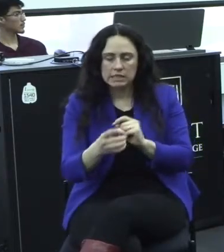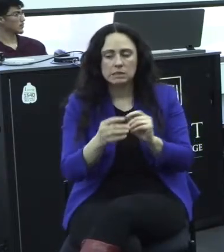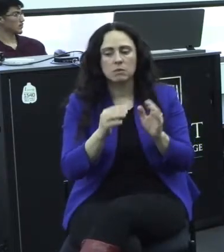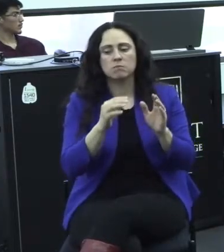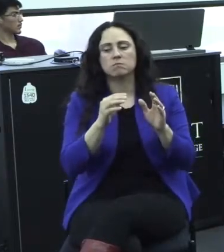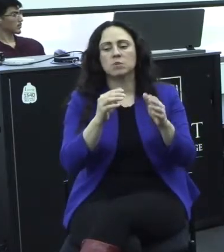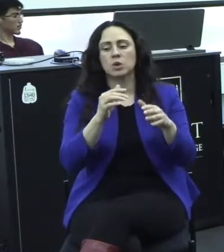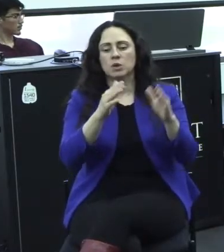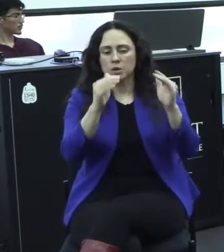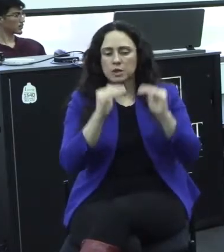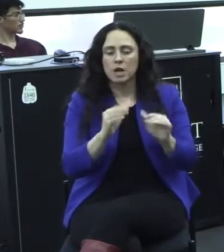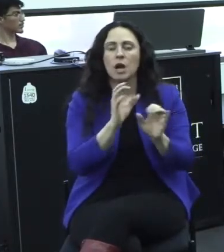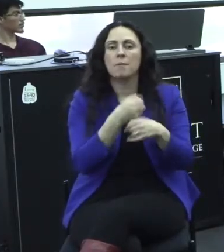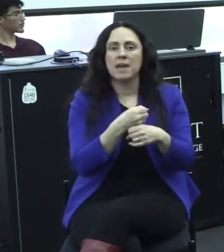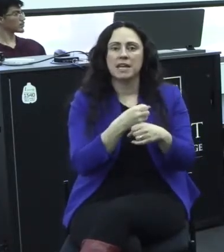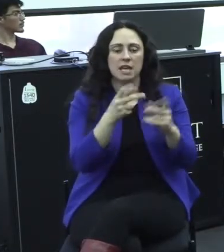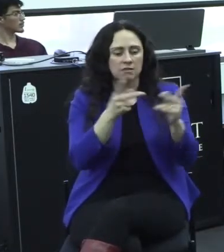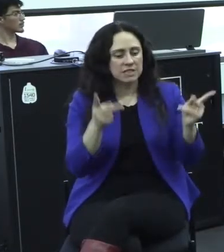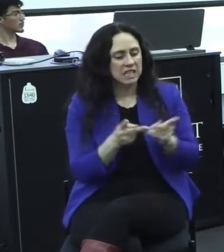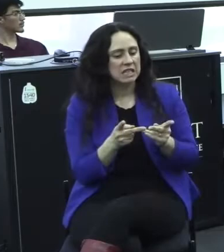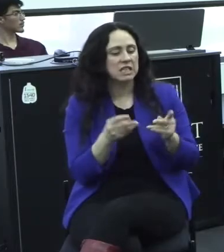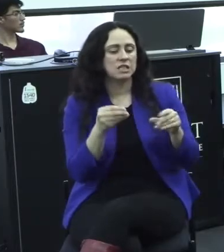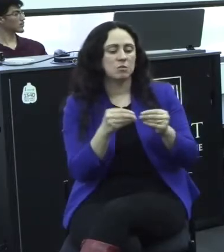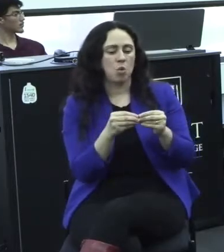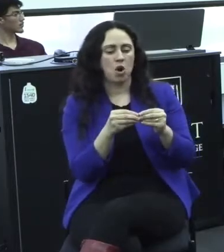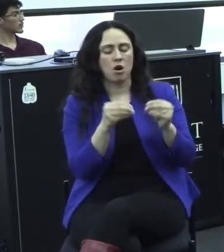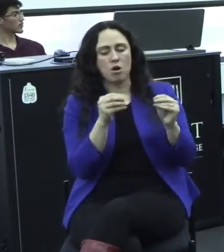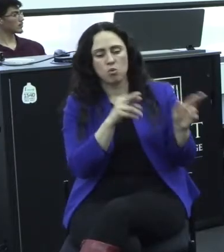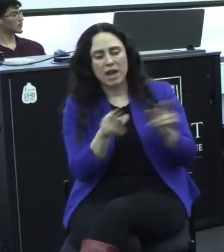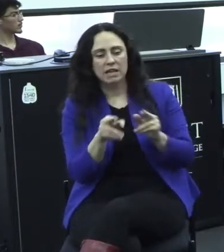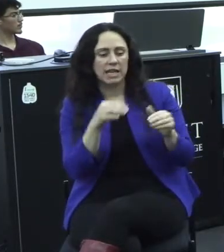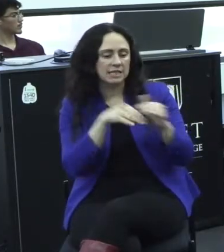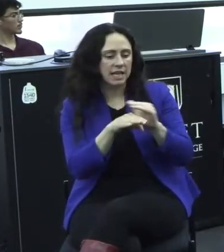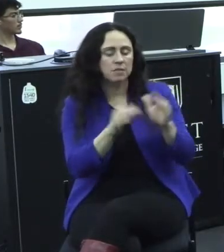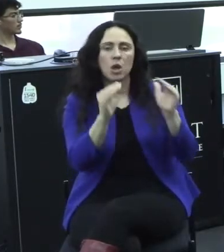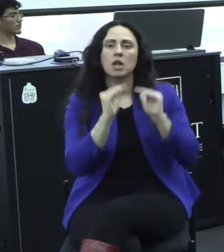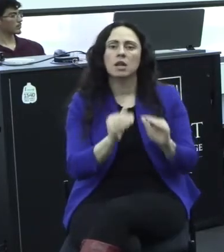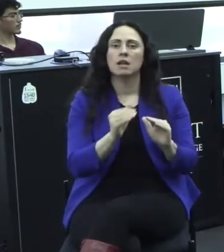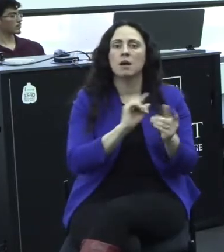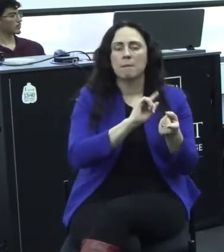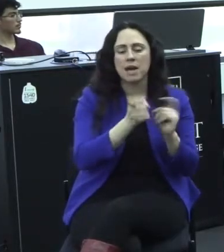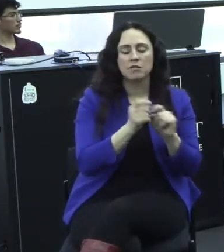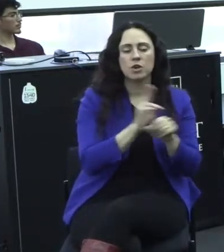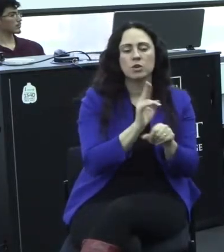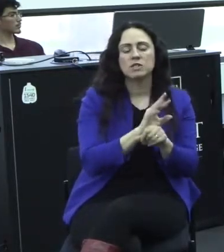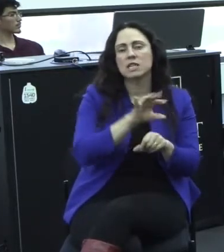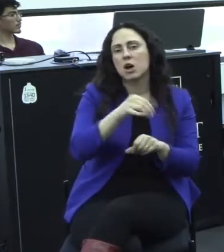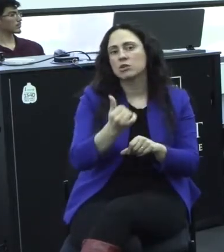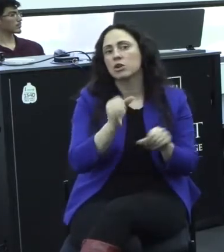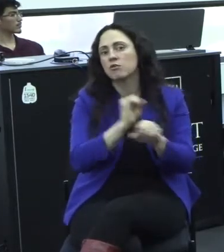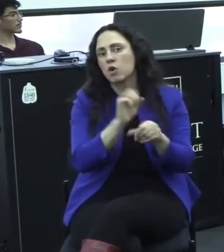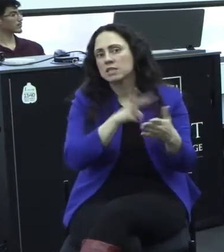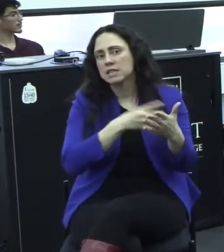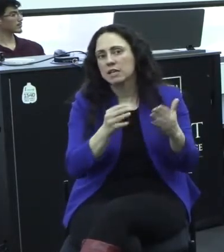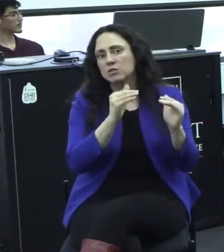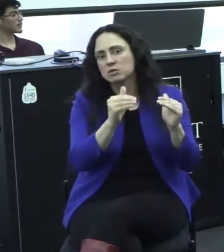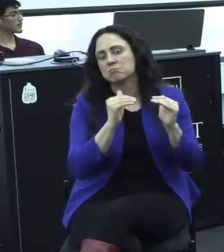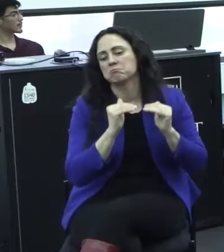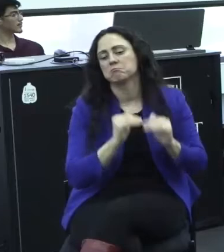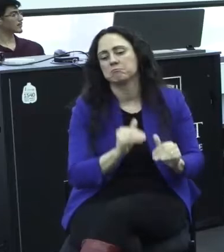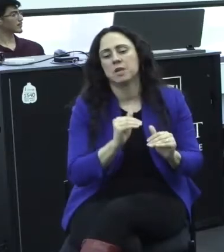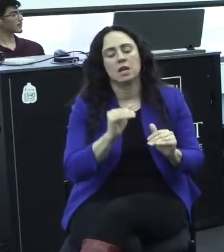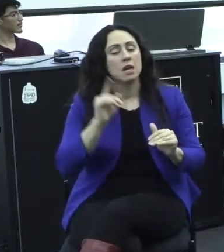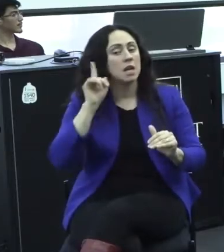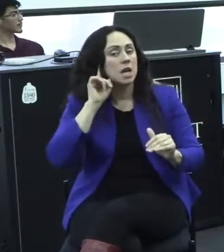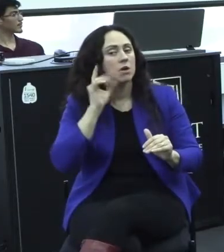making existing facilities more readily accessible, modifying or using alternative work schedules, hearing